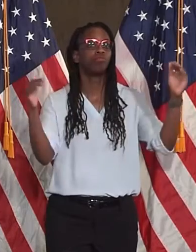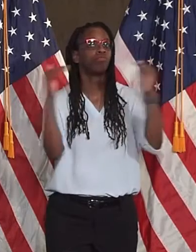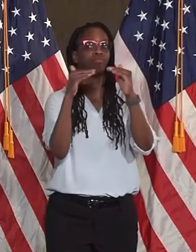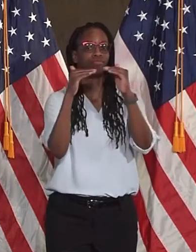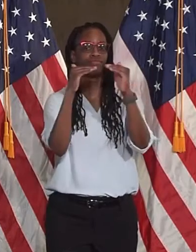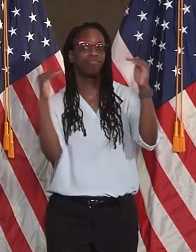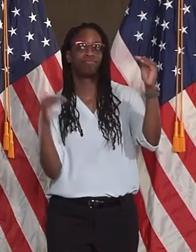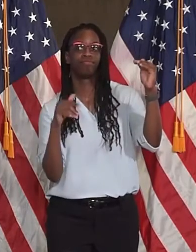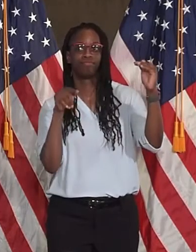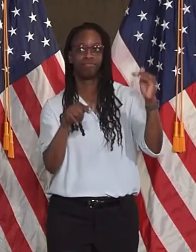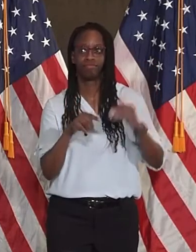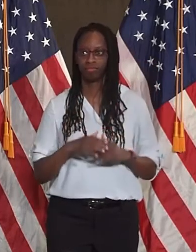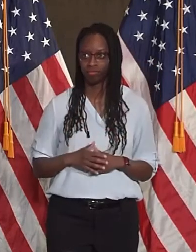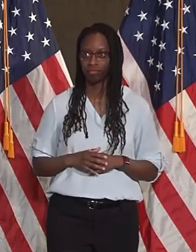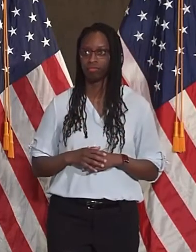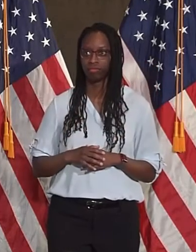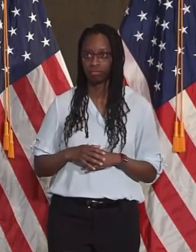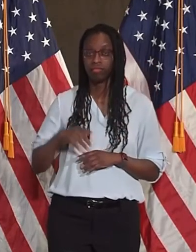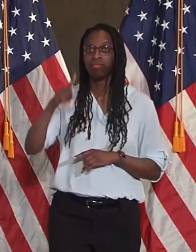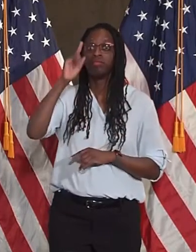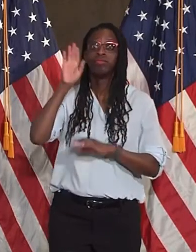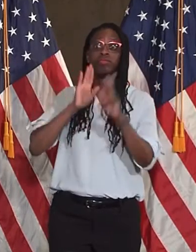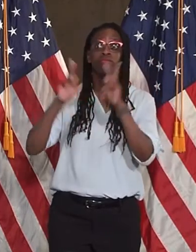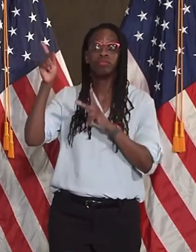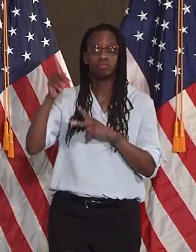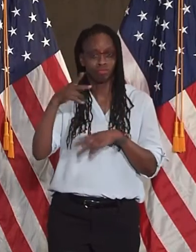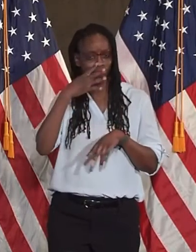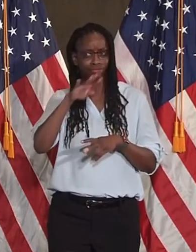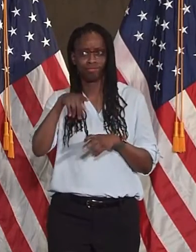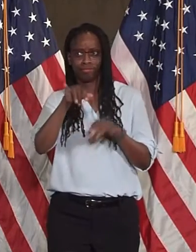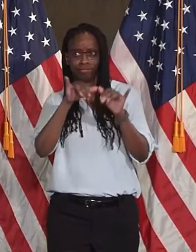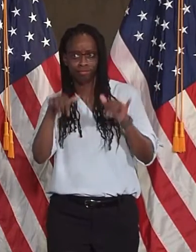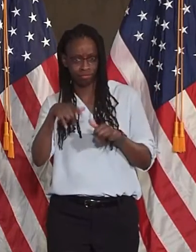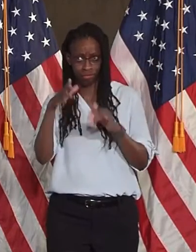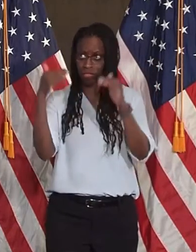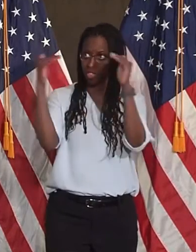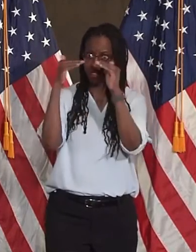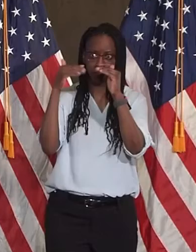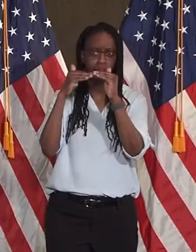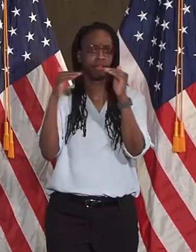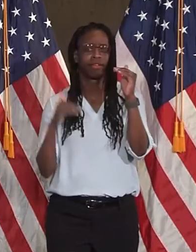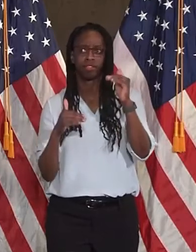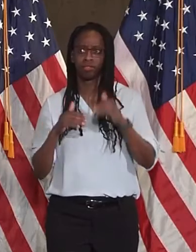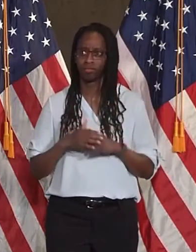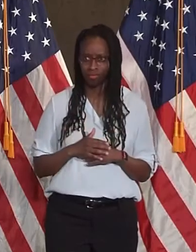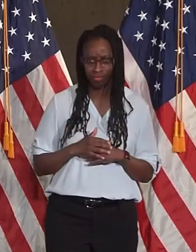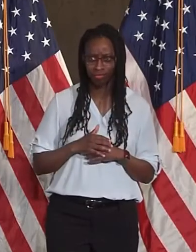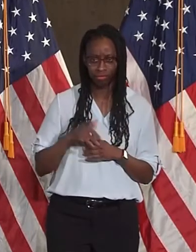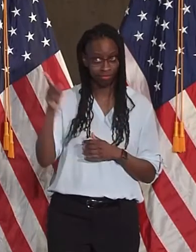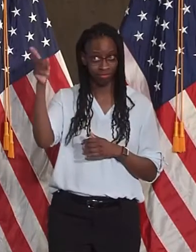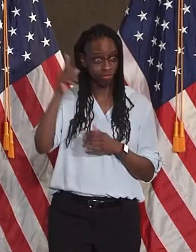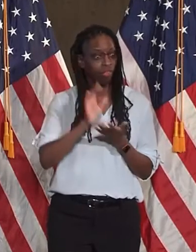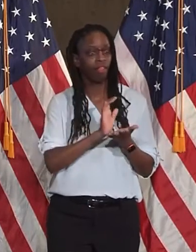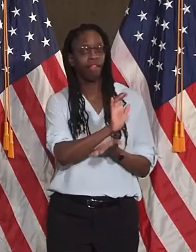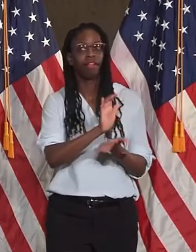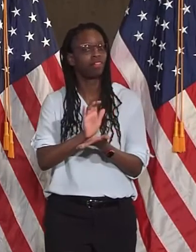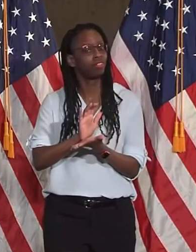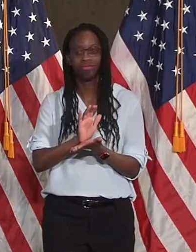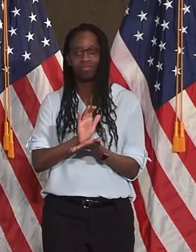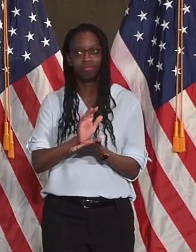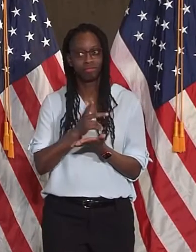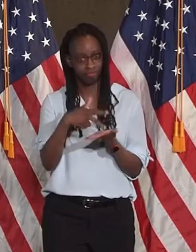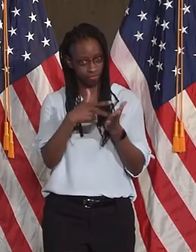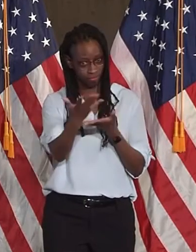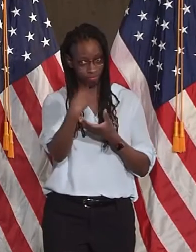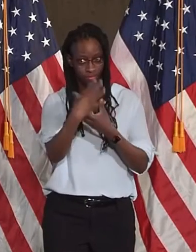with the city are being shut out. This is unacceptable. As mayor, I will